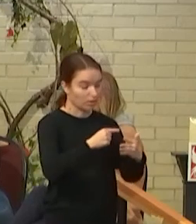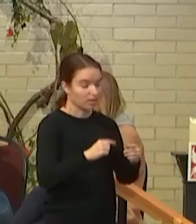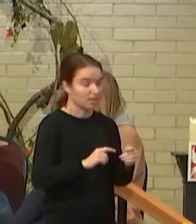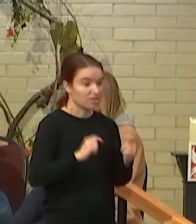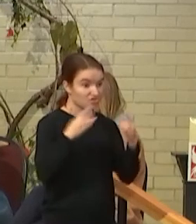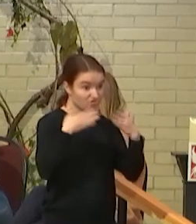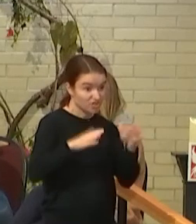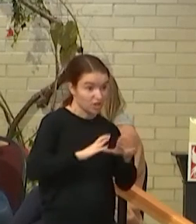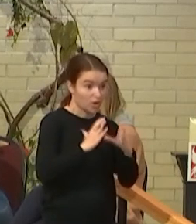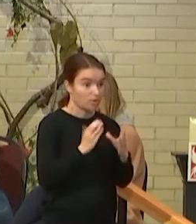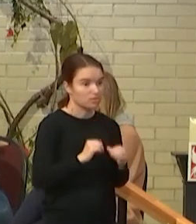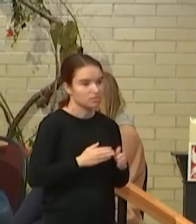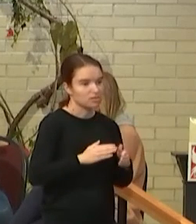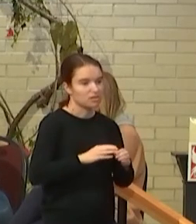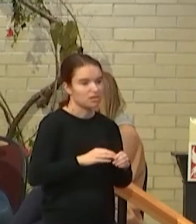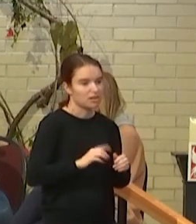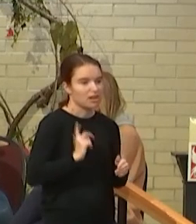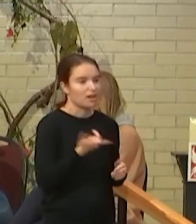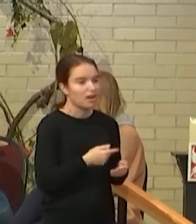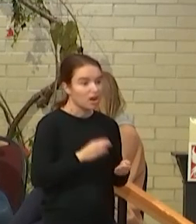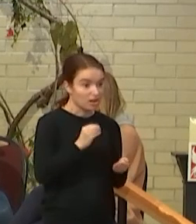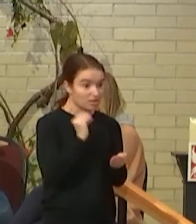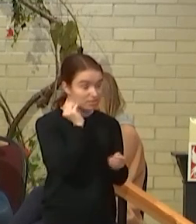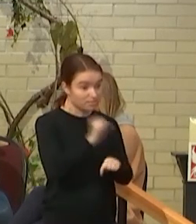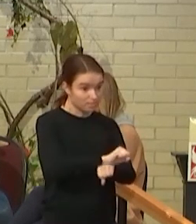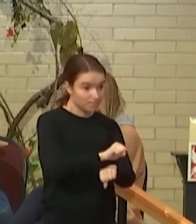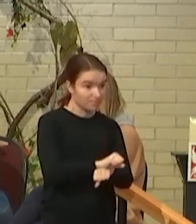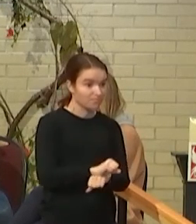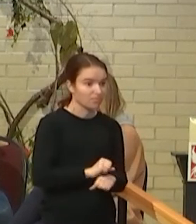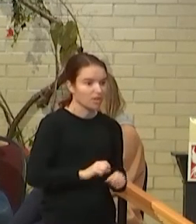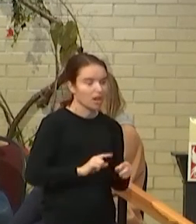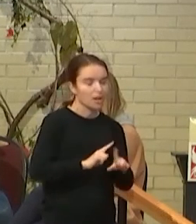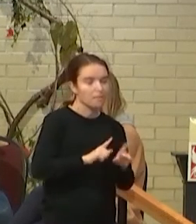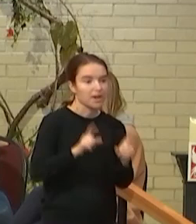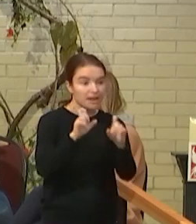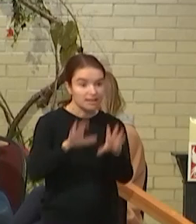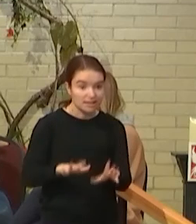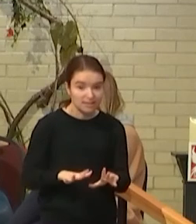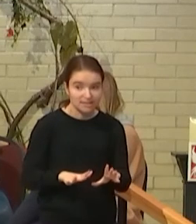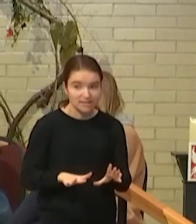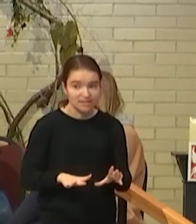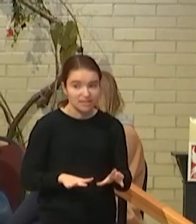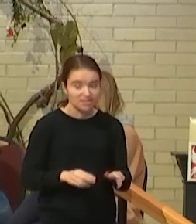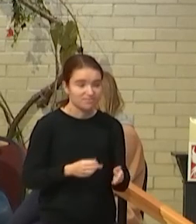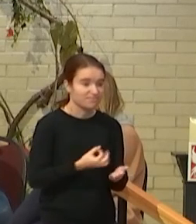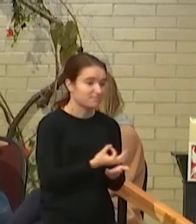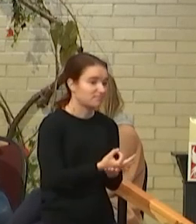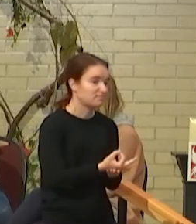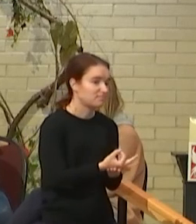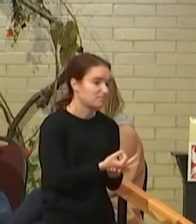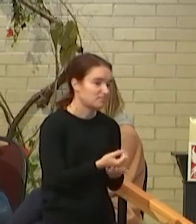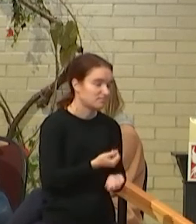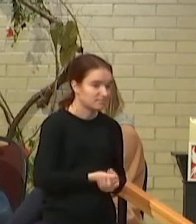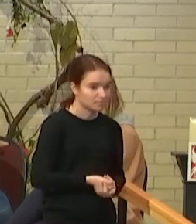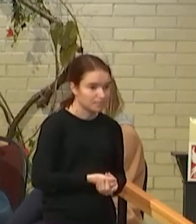and I did really well on that. But whenever it came to the test, I failed. And so then she came to me, she was like,